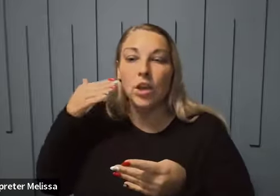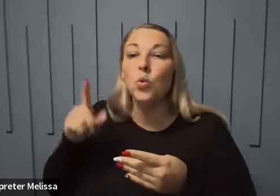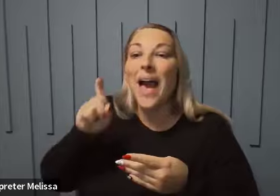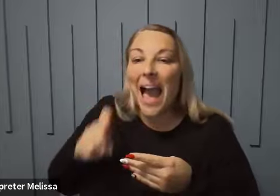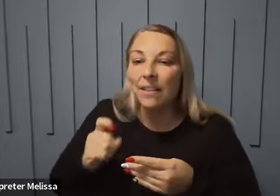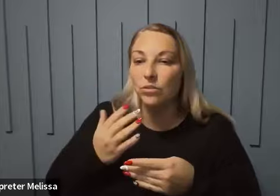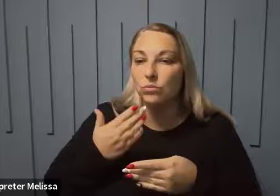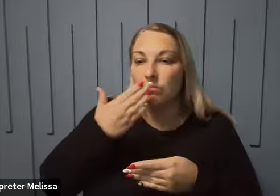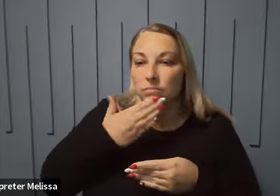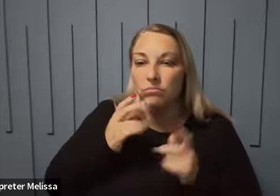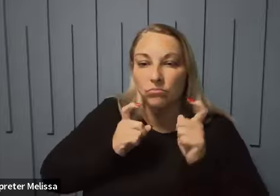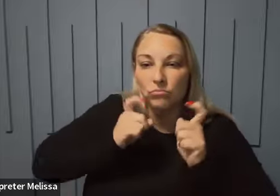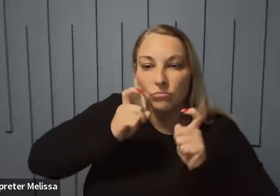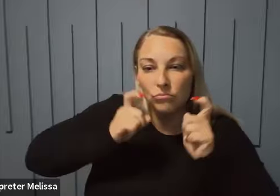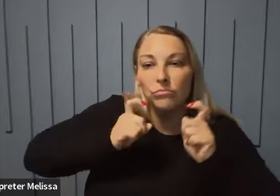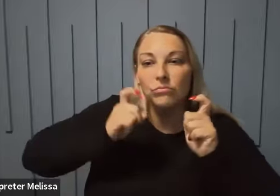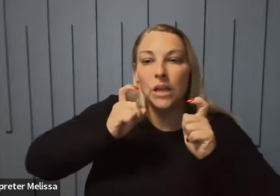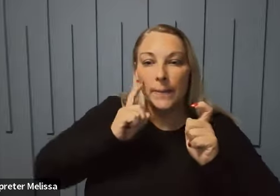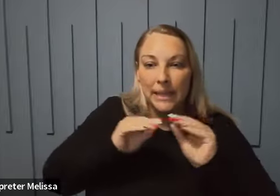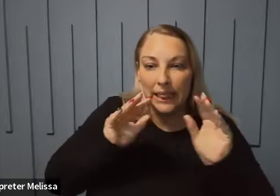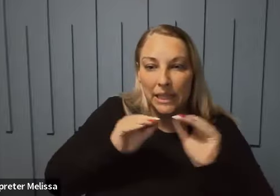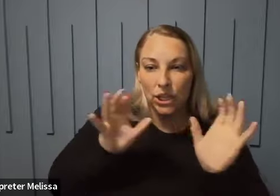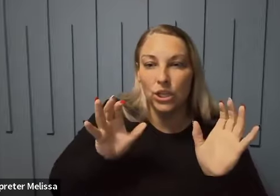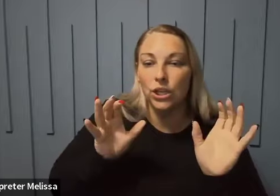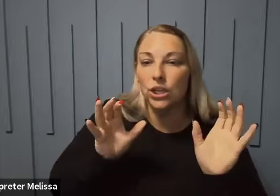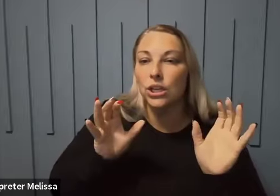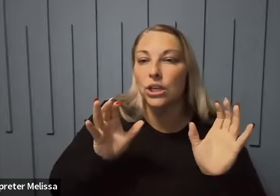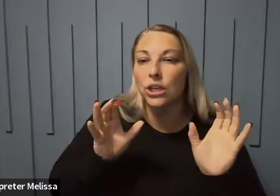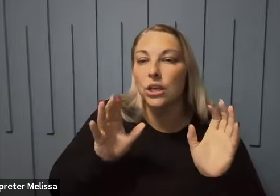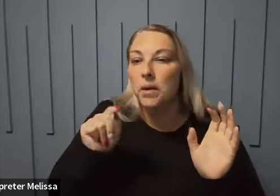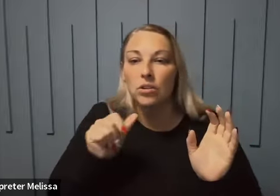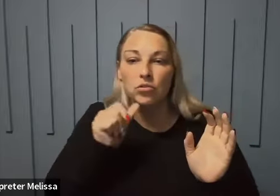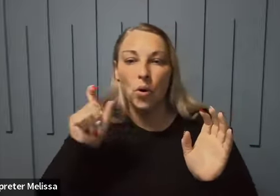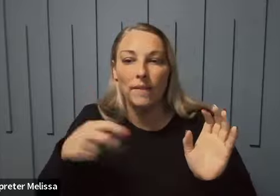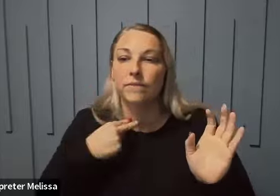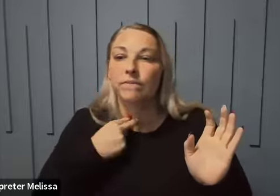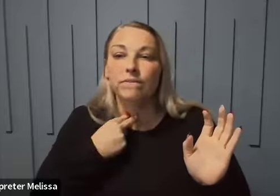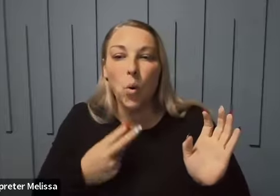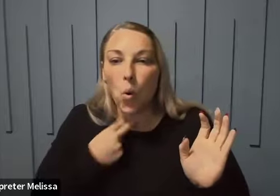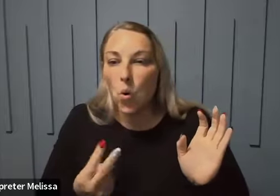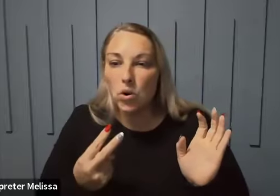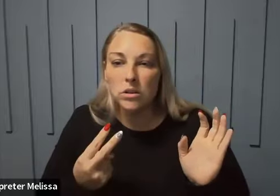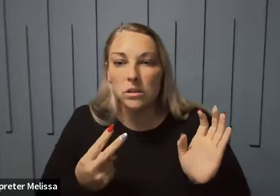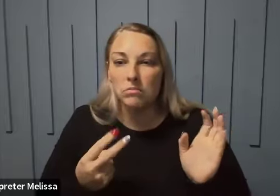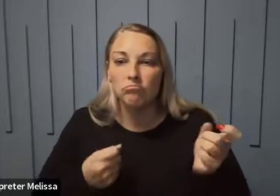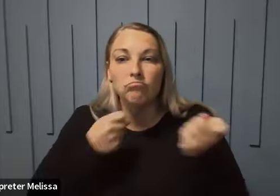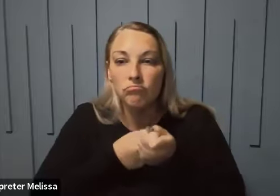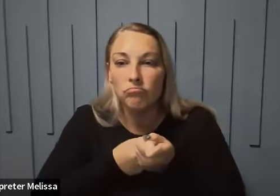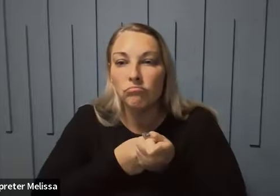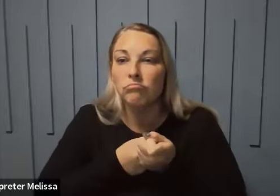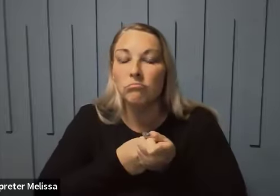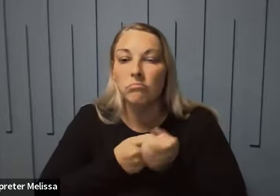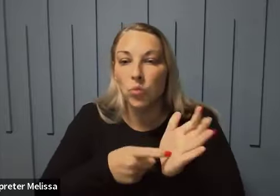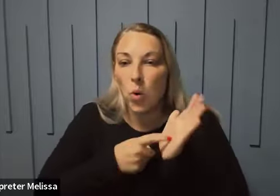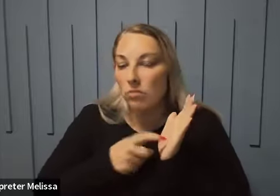make the mouth movements for Cute American English to be clear, but you do not have to use any voice support. That's not required, but moving